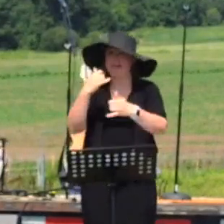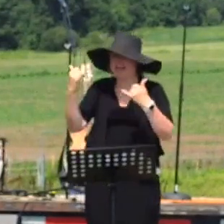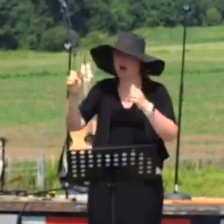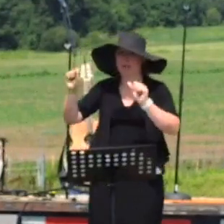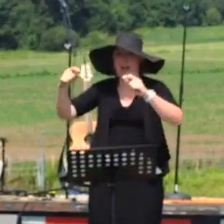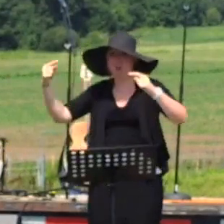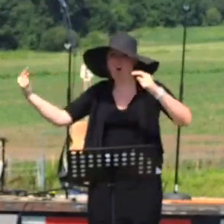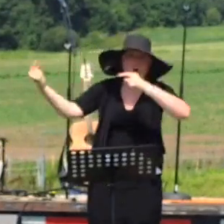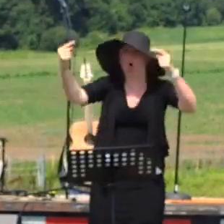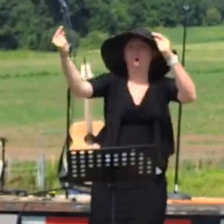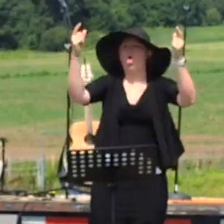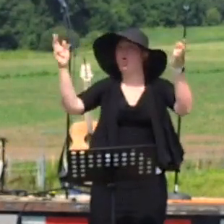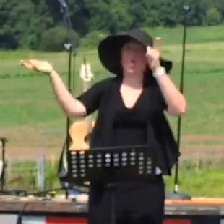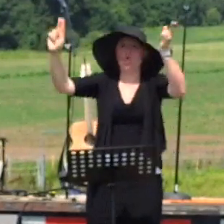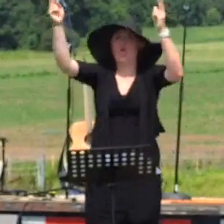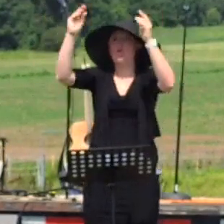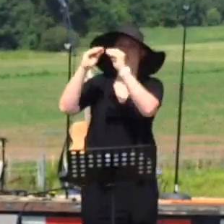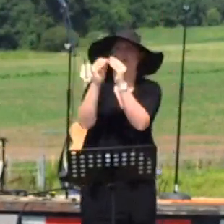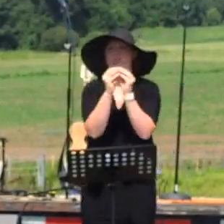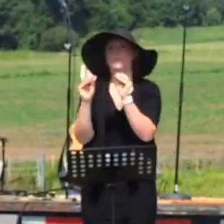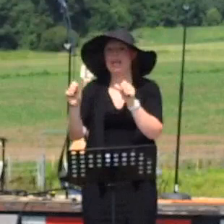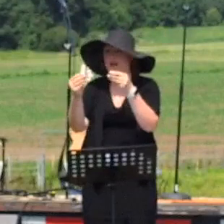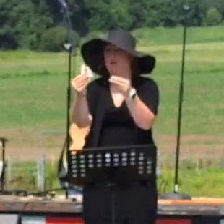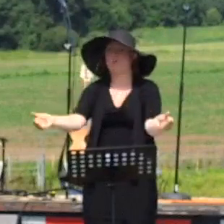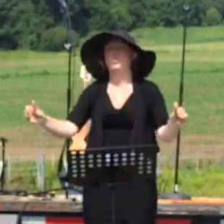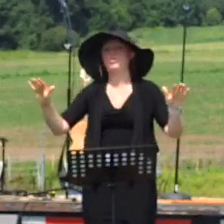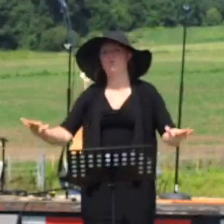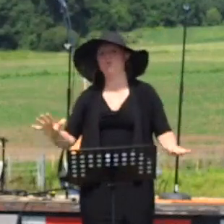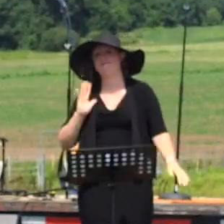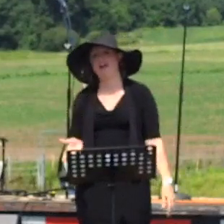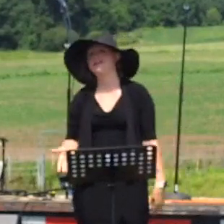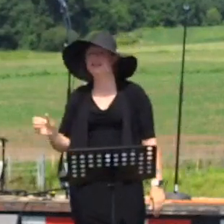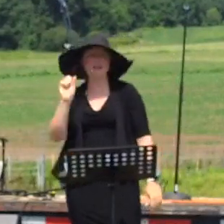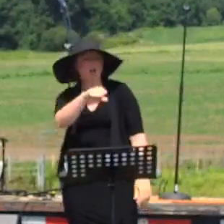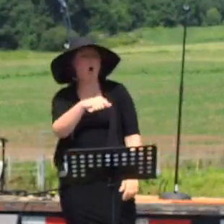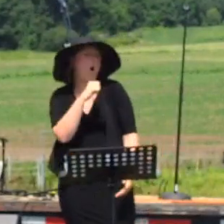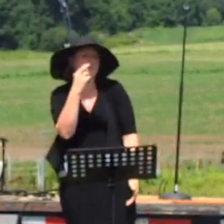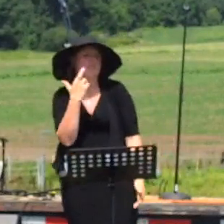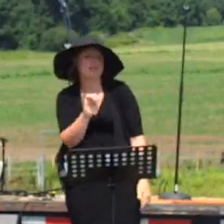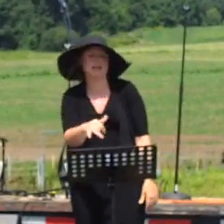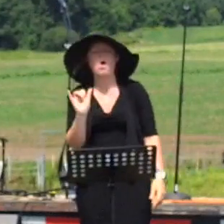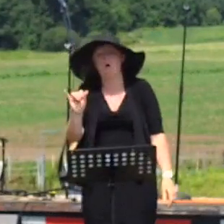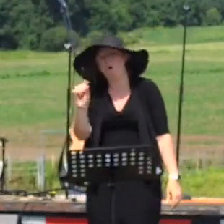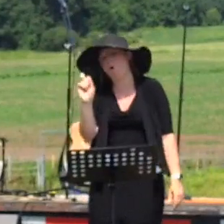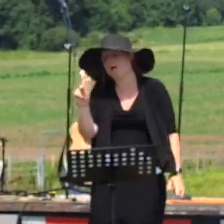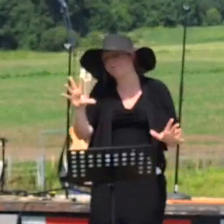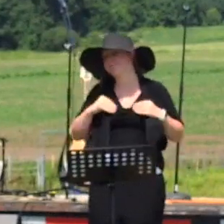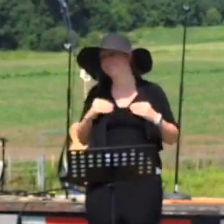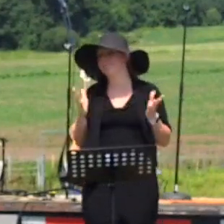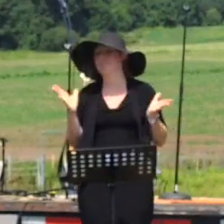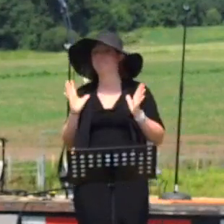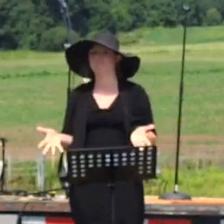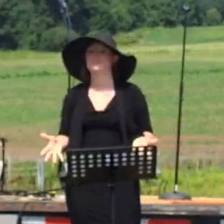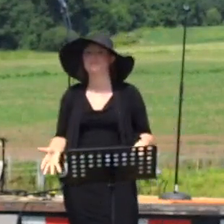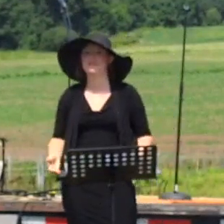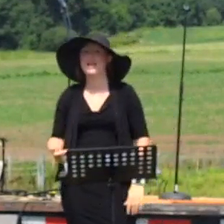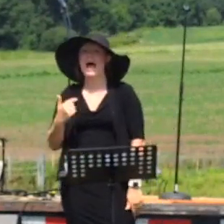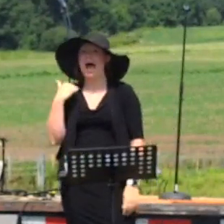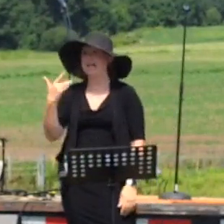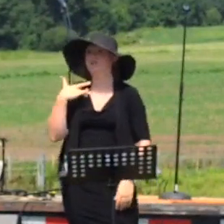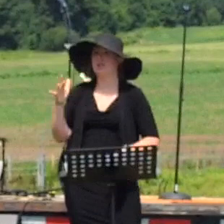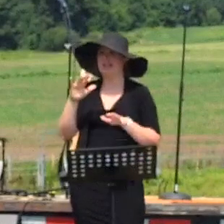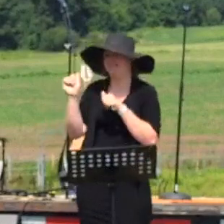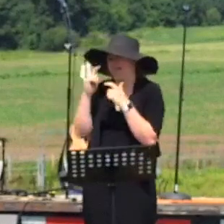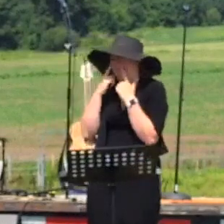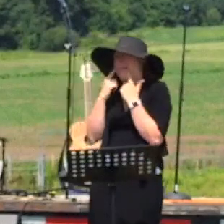into a nice verbal skirmish and it comes out and then he's fine at the end. He's like, oh yeah, I didn't realize that. Okay, I'm good with that now. I usually wind up leaving